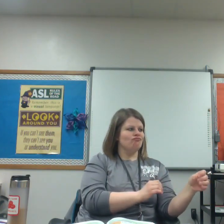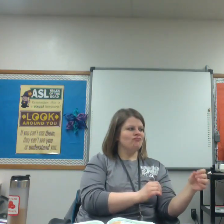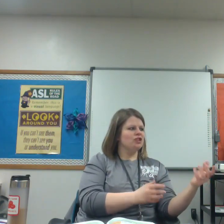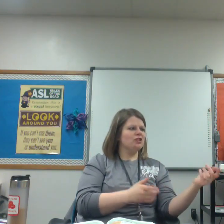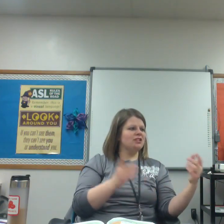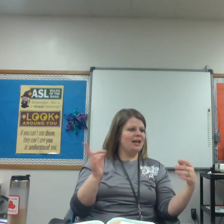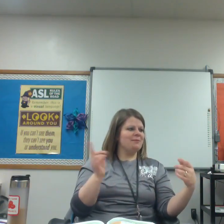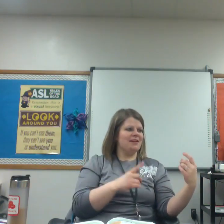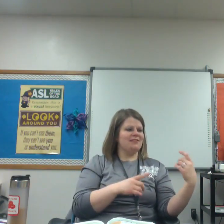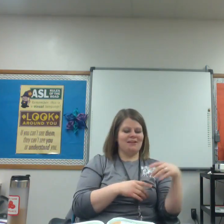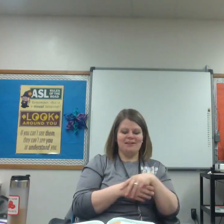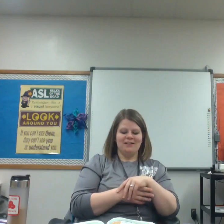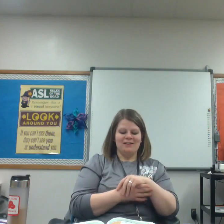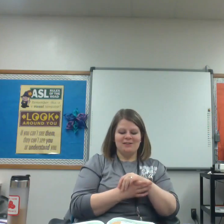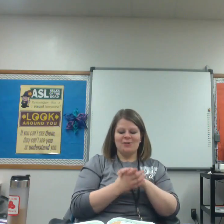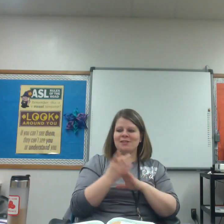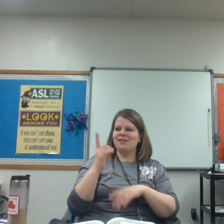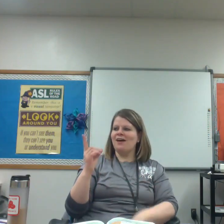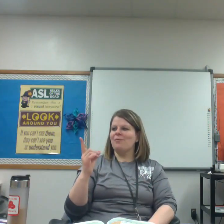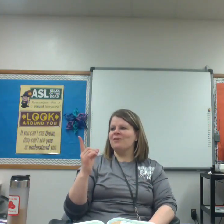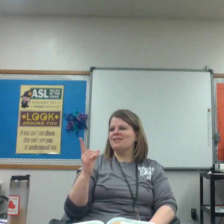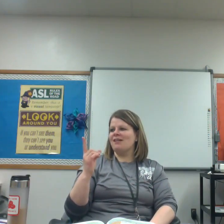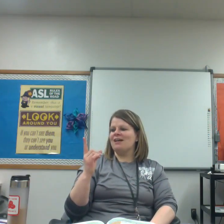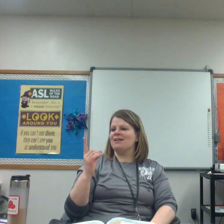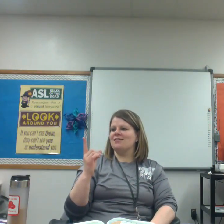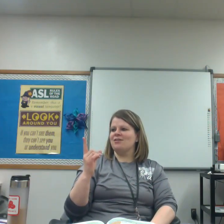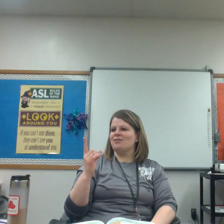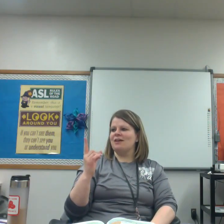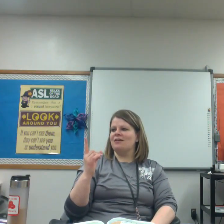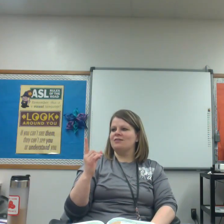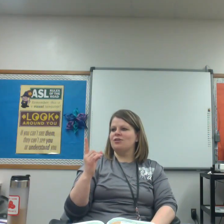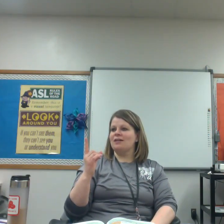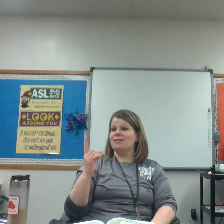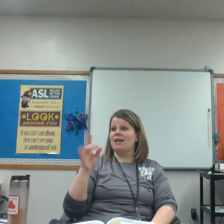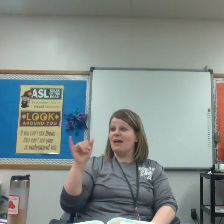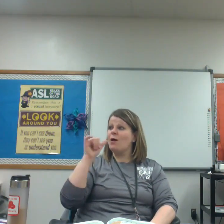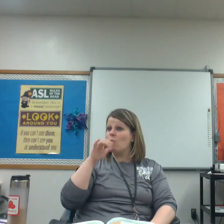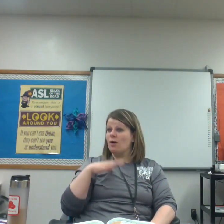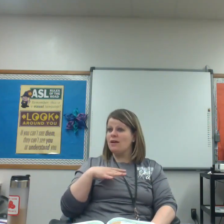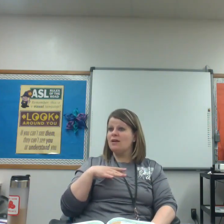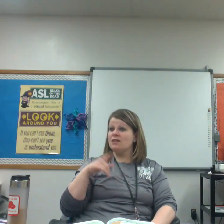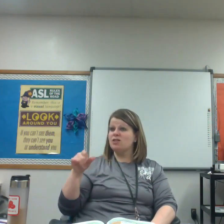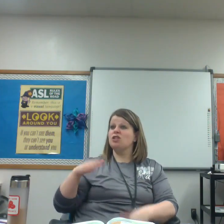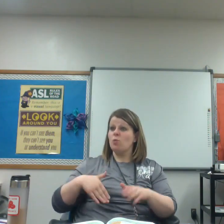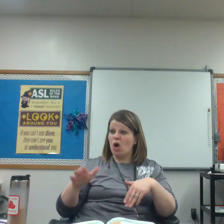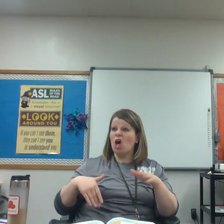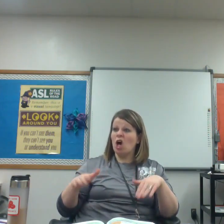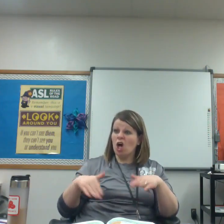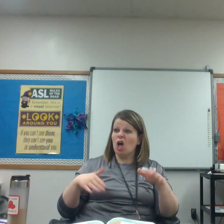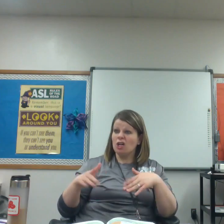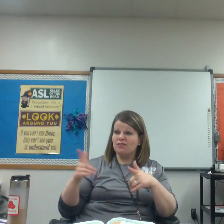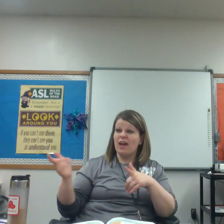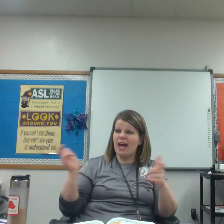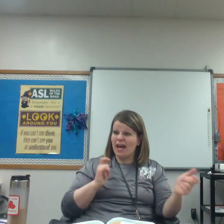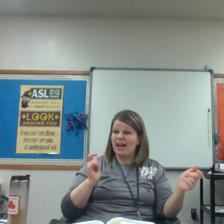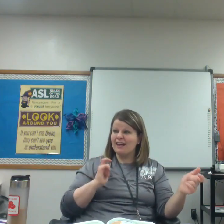she took her time to get there. So this is a lot easier than trying to say that woman, she walked